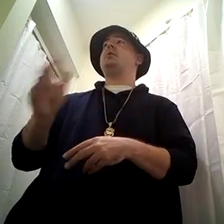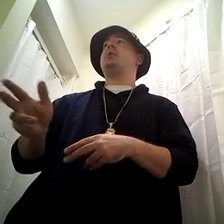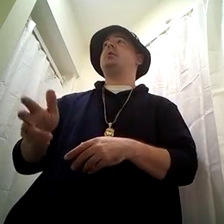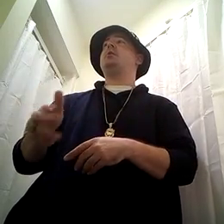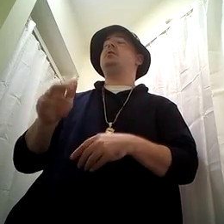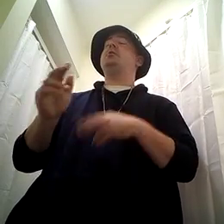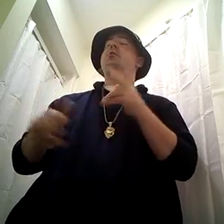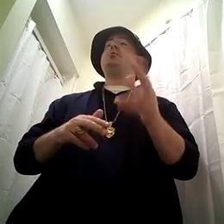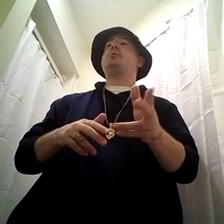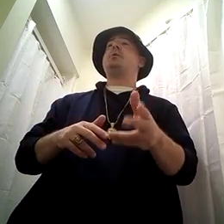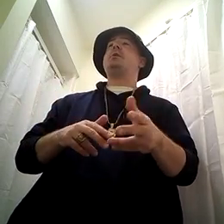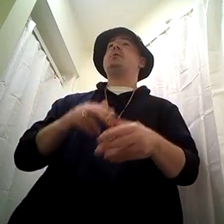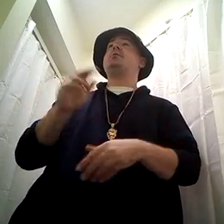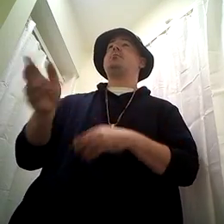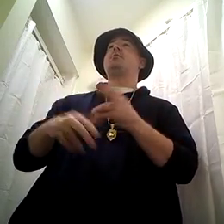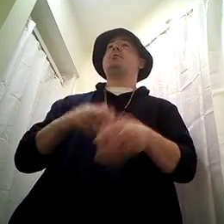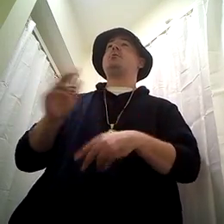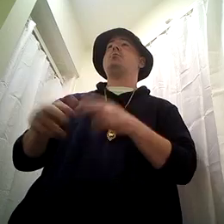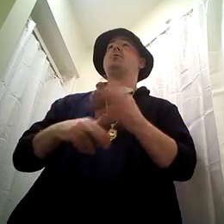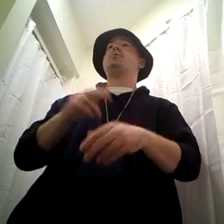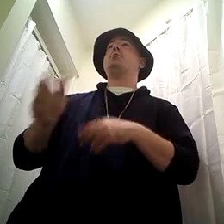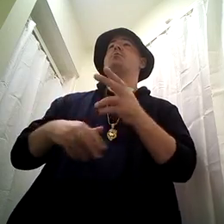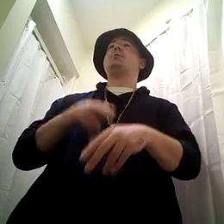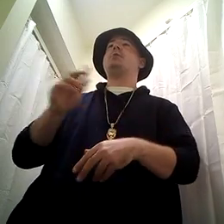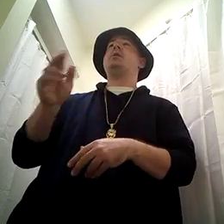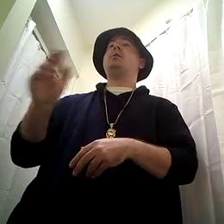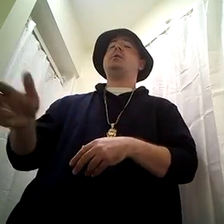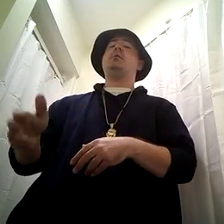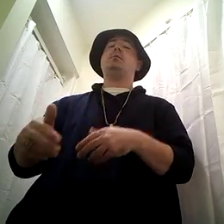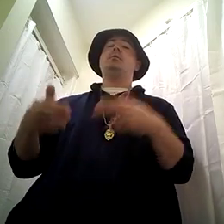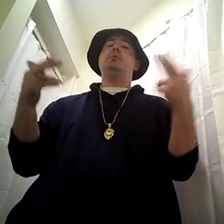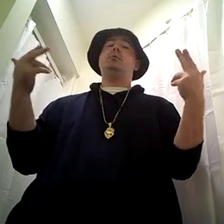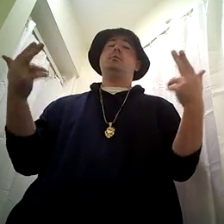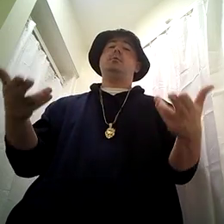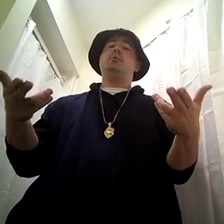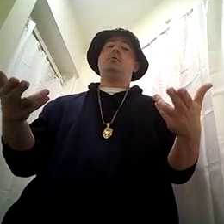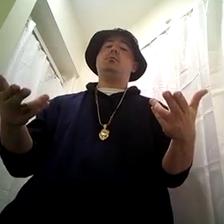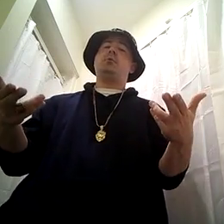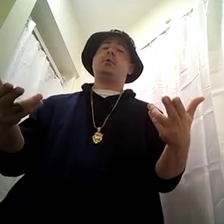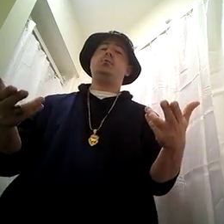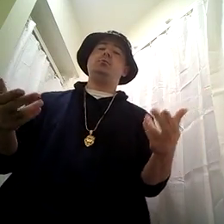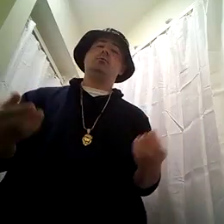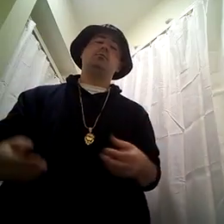la. Hot Madras, Hot Madras, Hot Madras, Hot Madras, la la. Raggedoo.